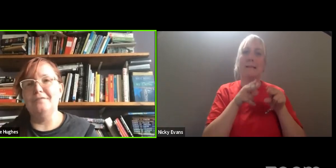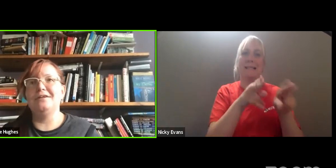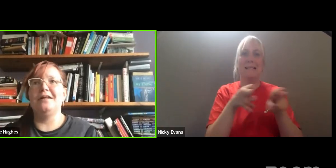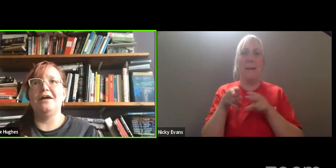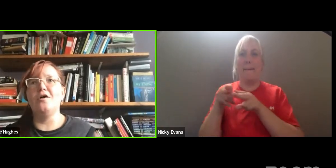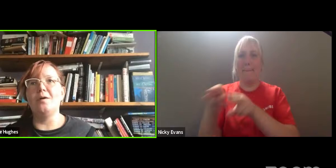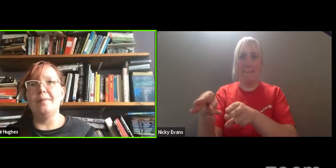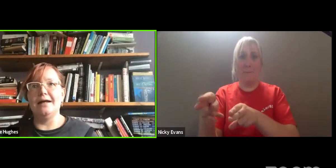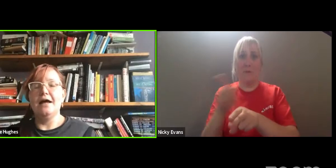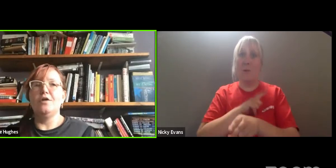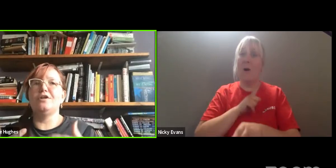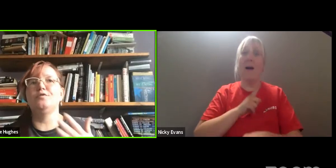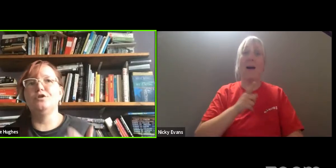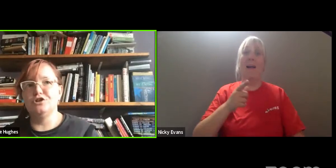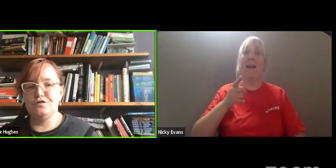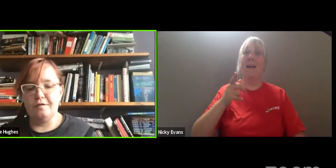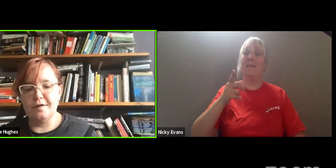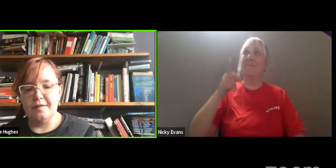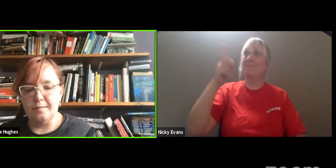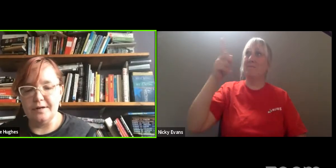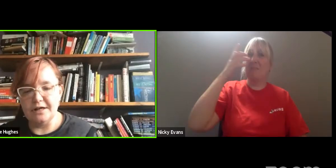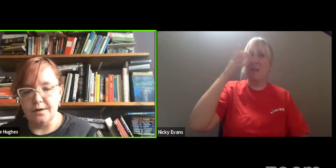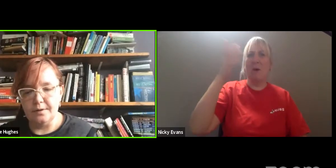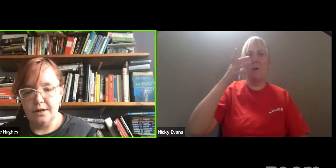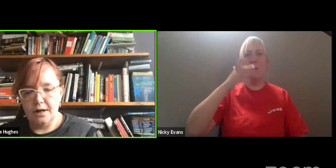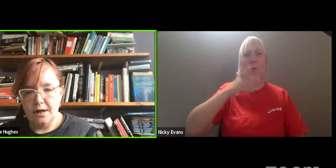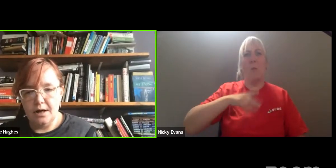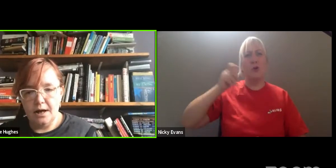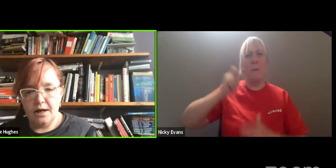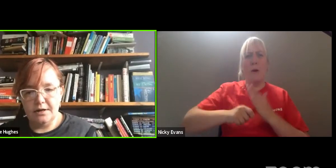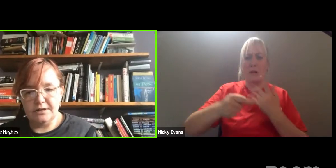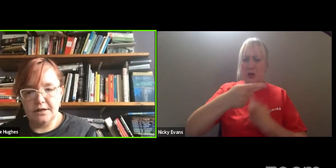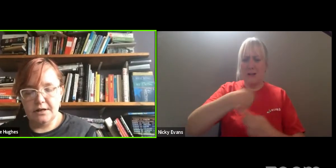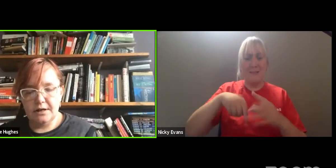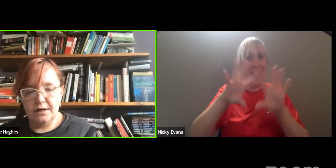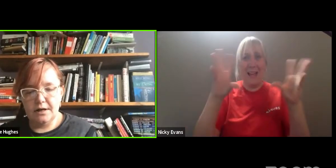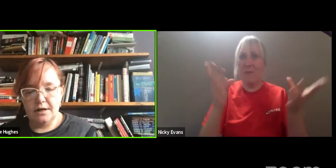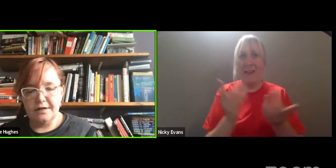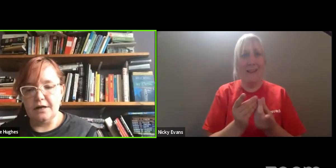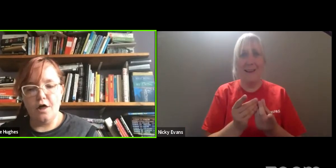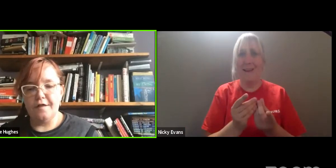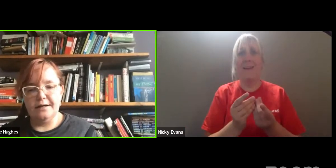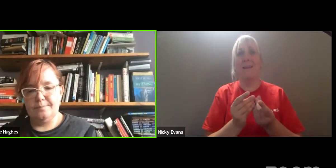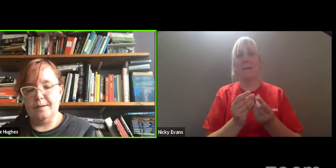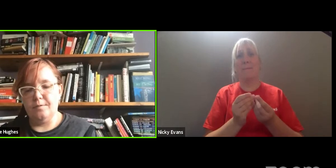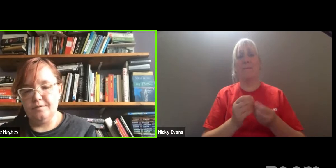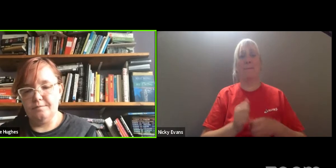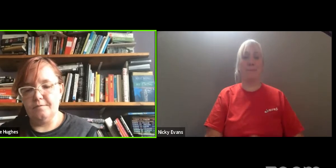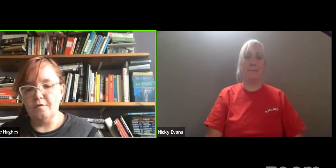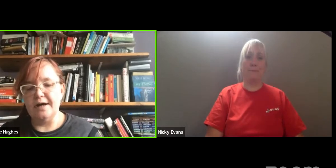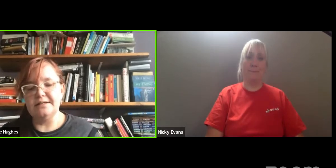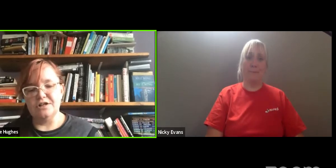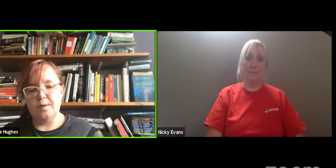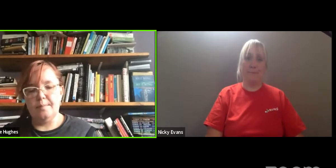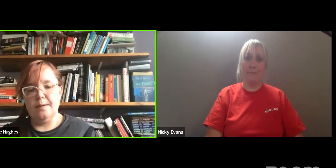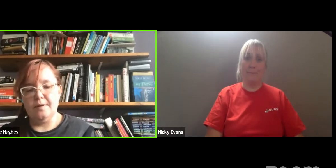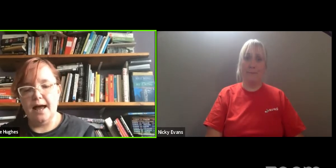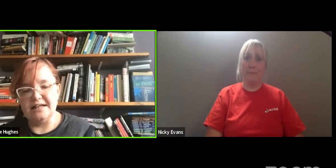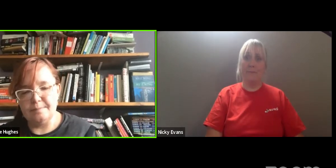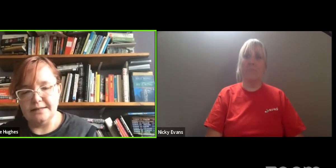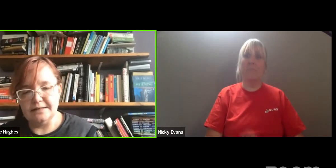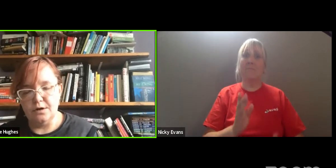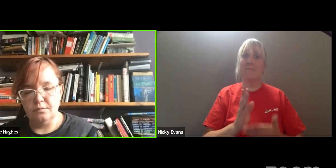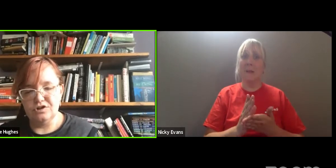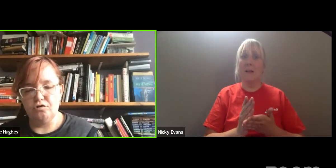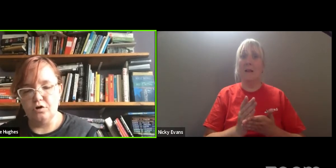really live, did they? They want to punish us for everything that we do. And there's a lot of reasons why people